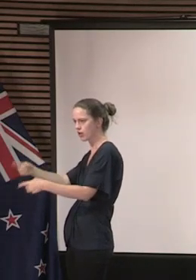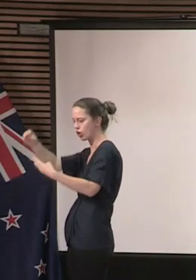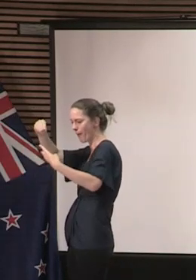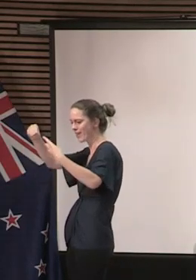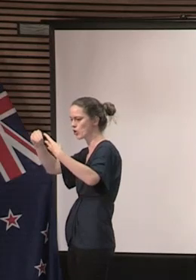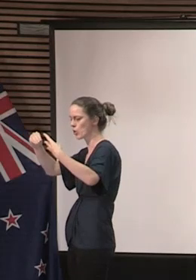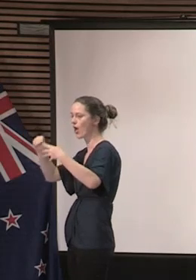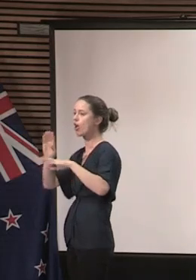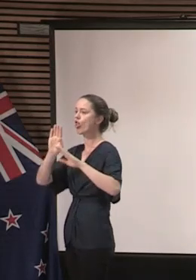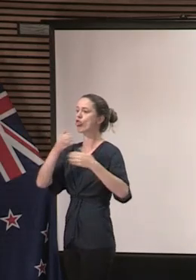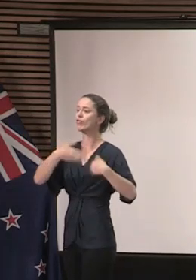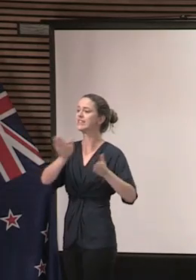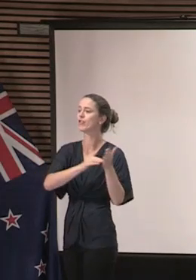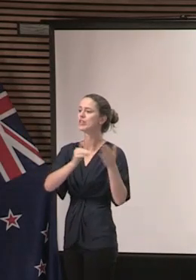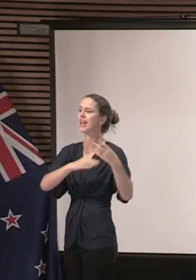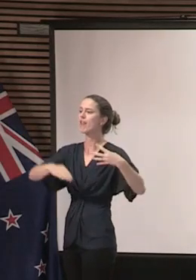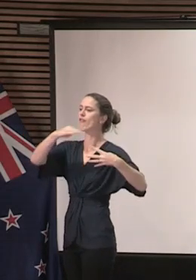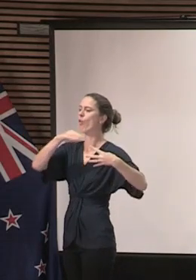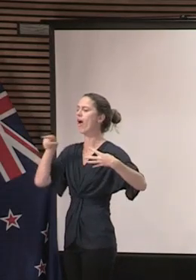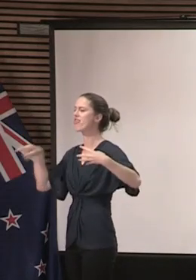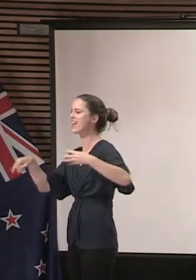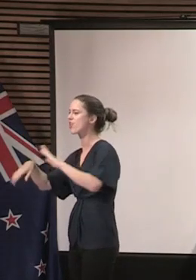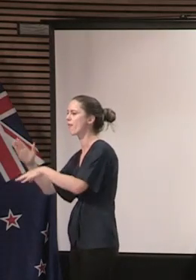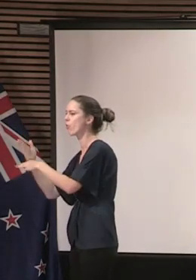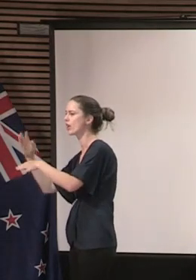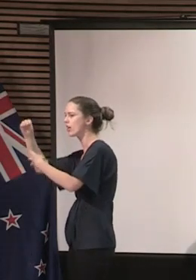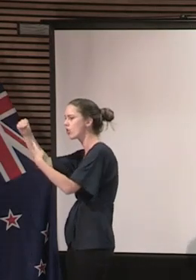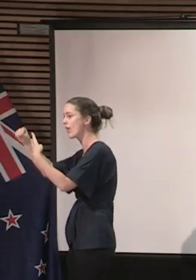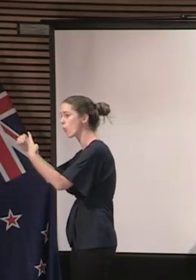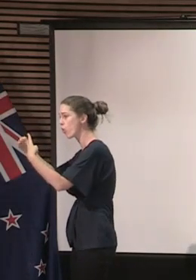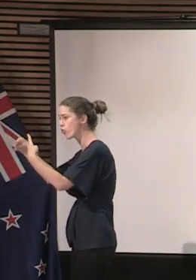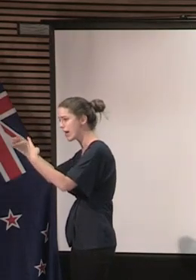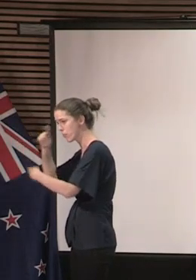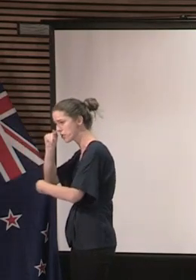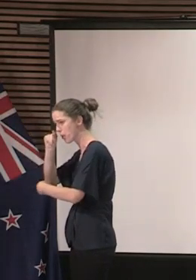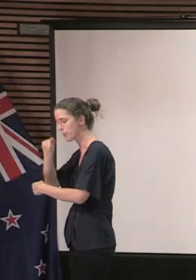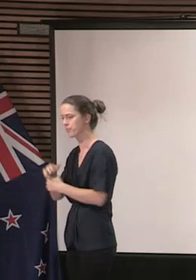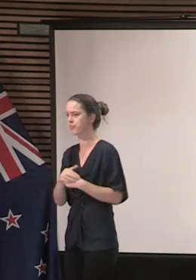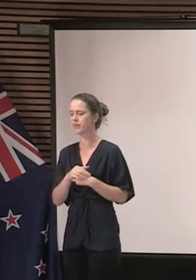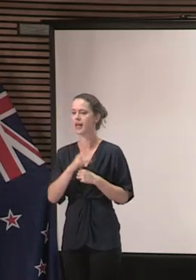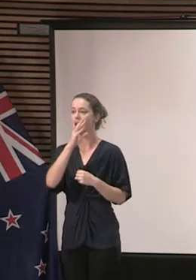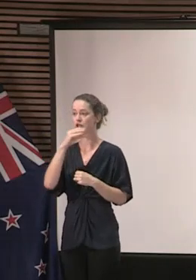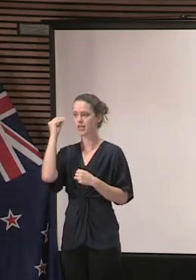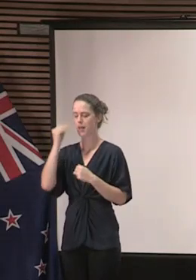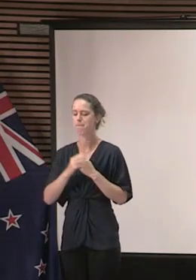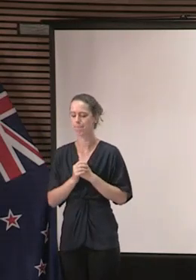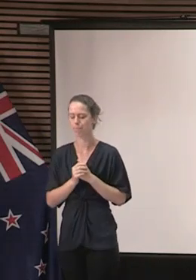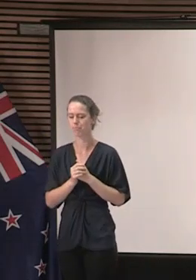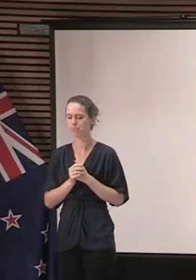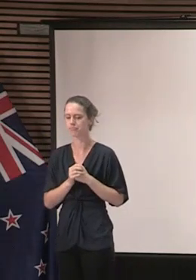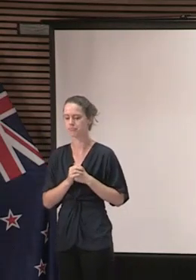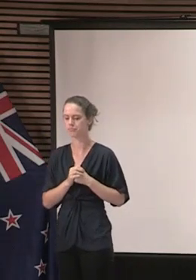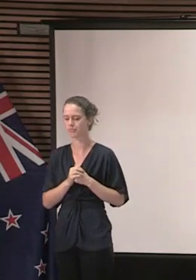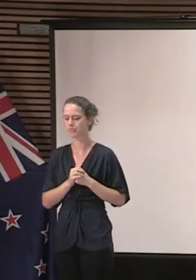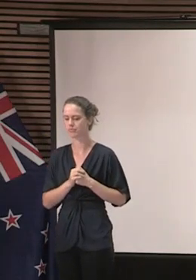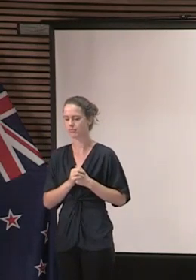operation earlier than the rest of the country? I think what has been important to us is that we've stuck really rigorously